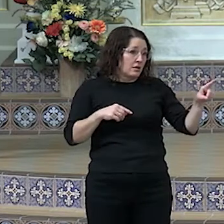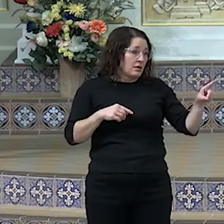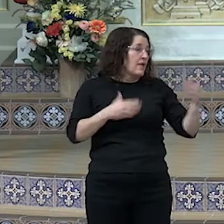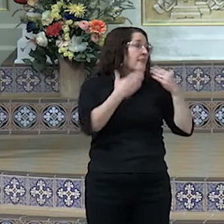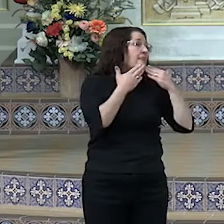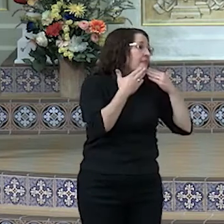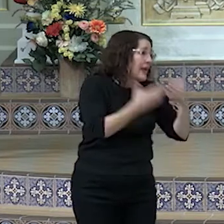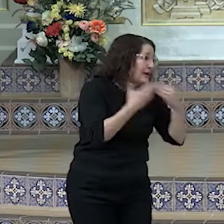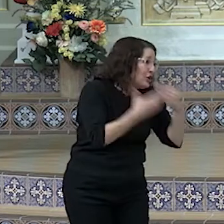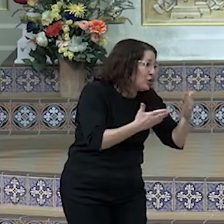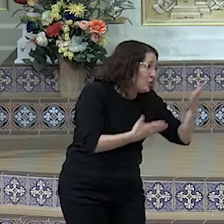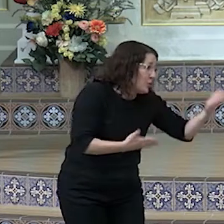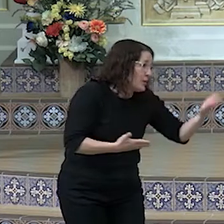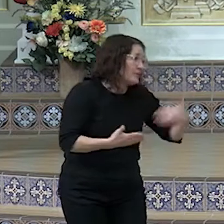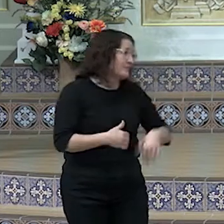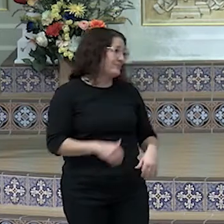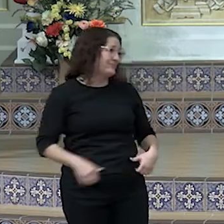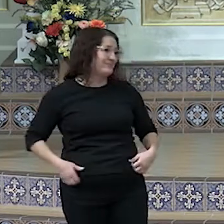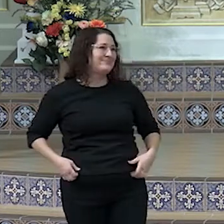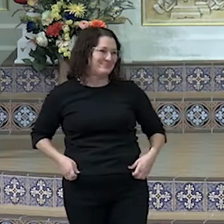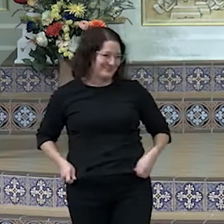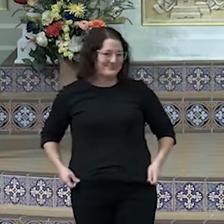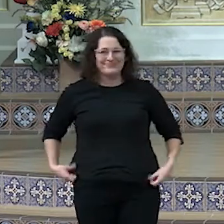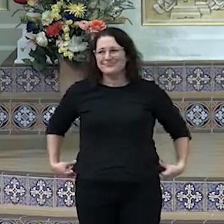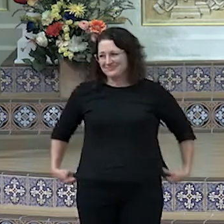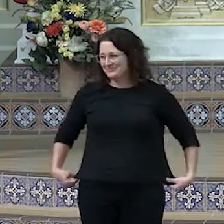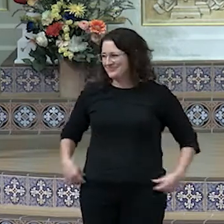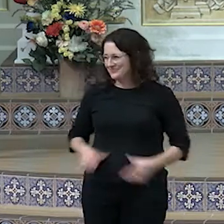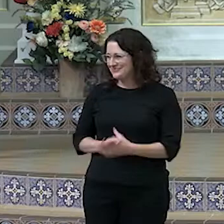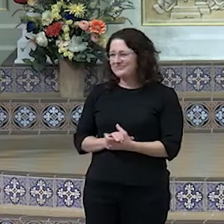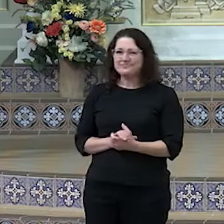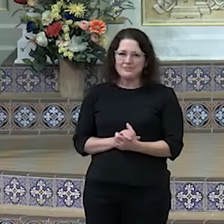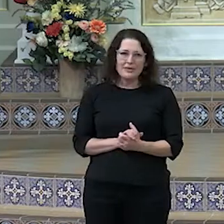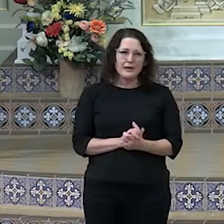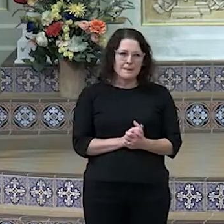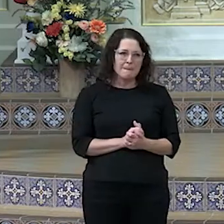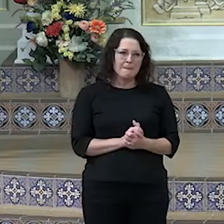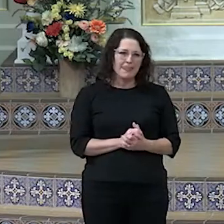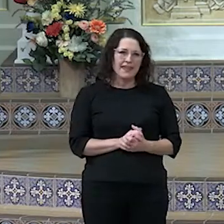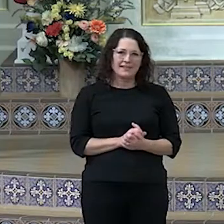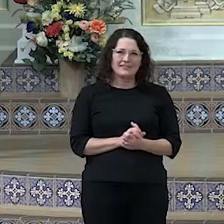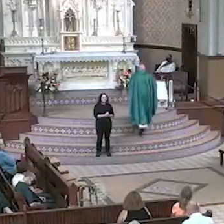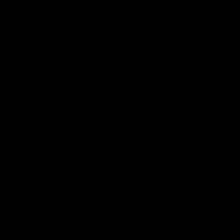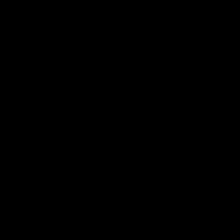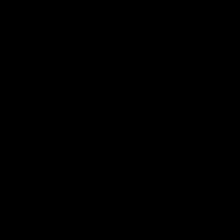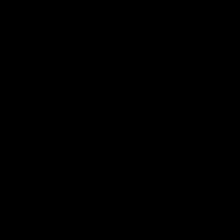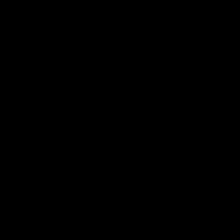thank you.